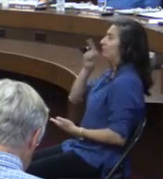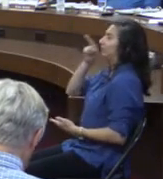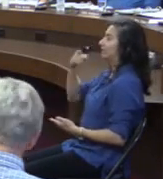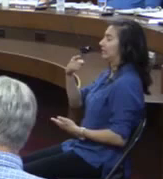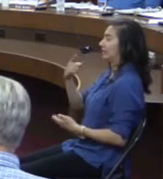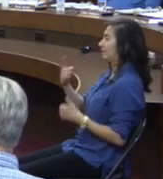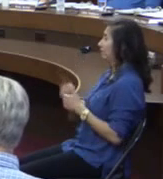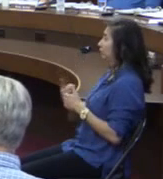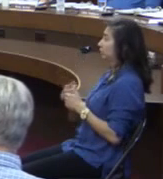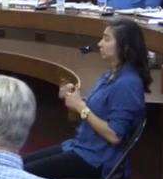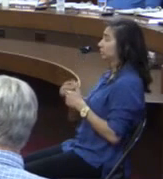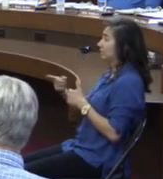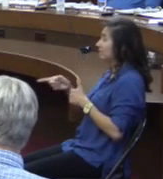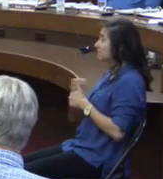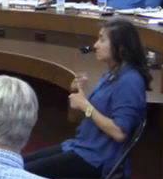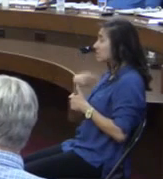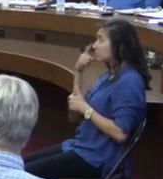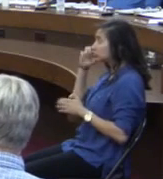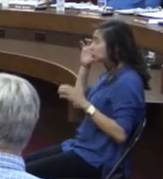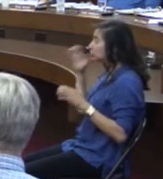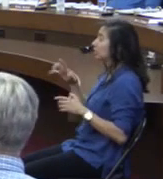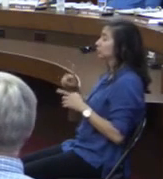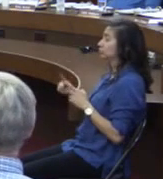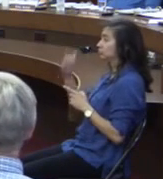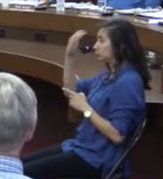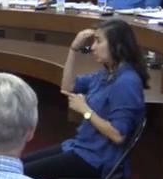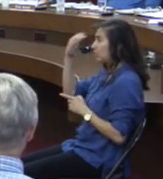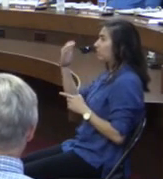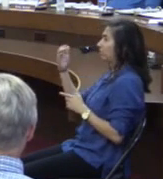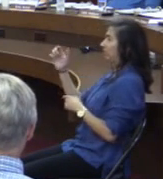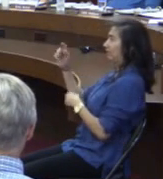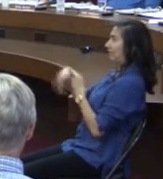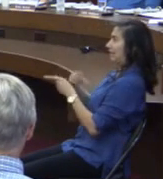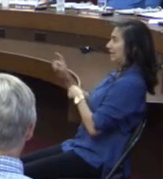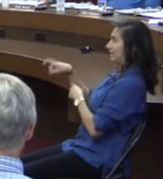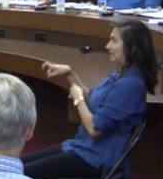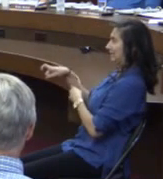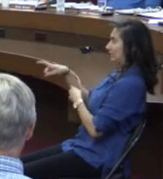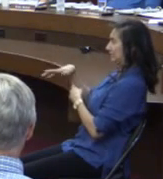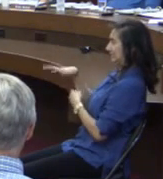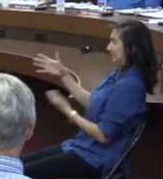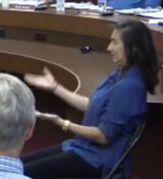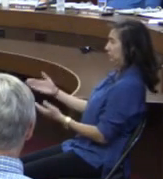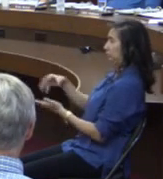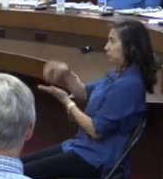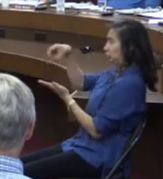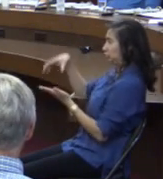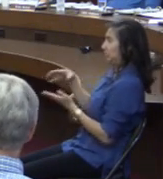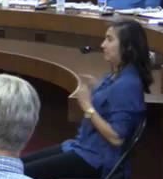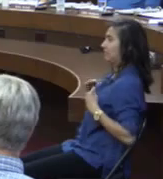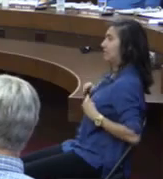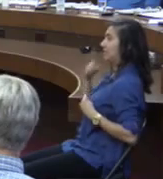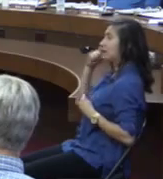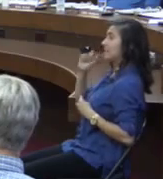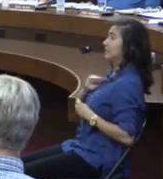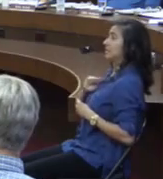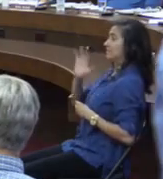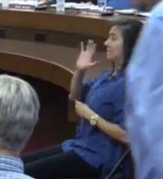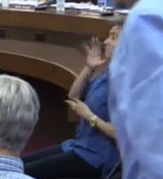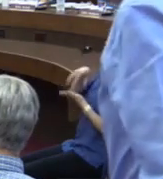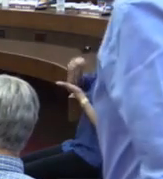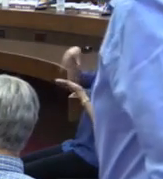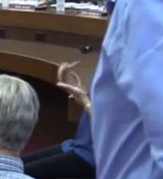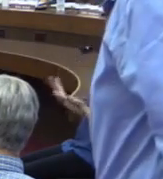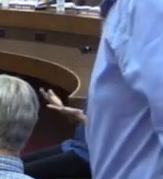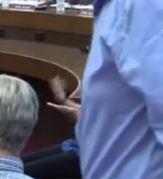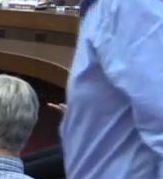was shocked to find out the need that was present in the student body. Because I was a student here,